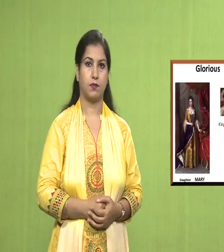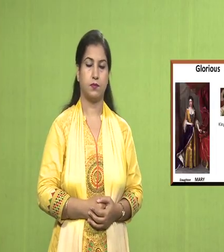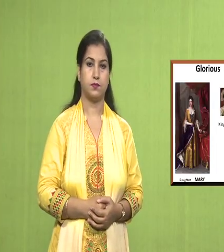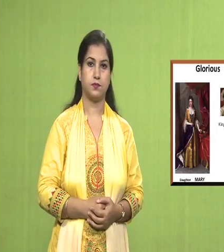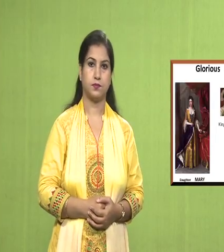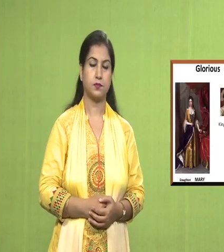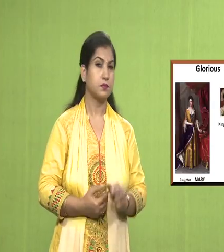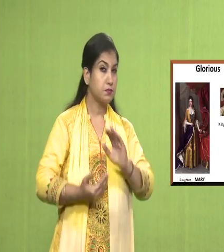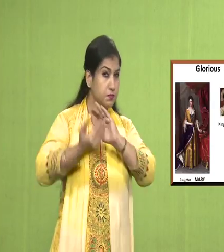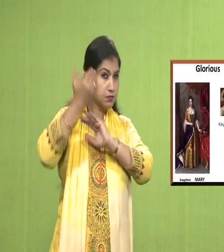The Stuart King,